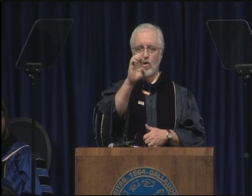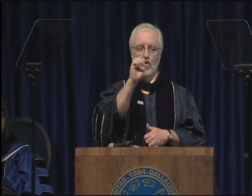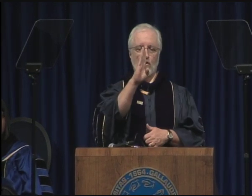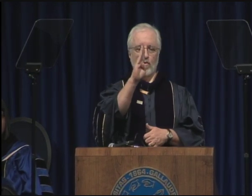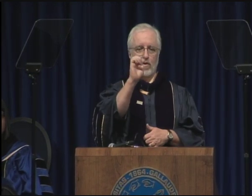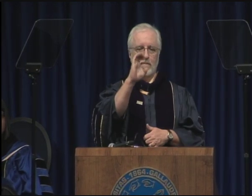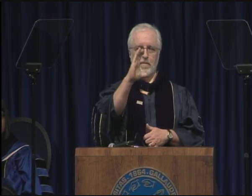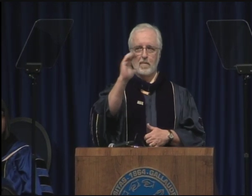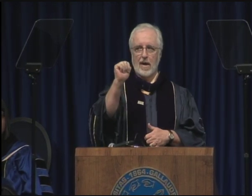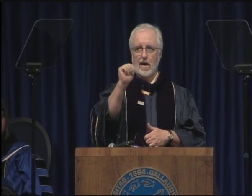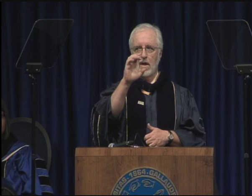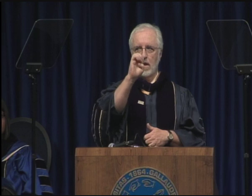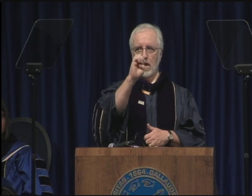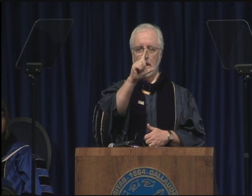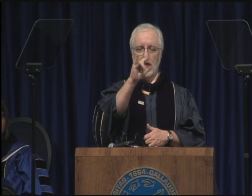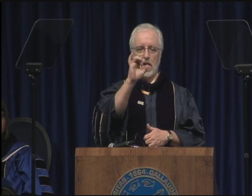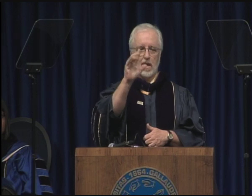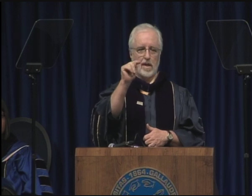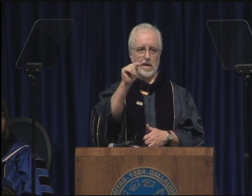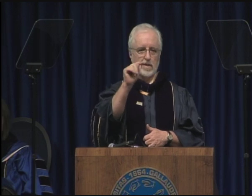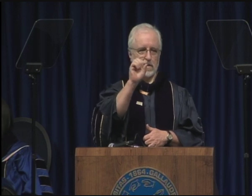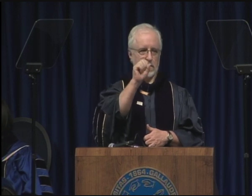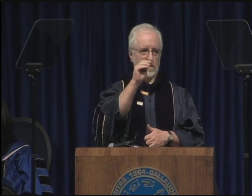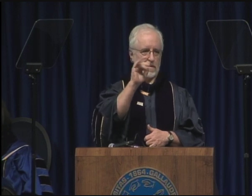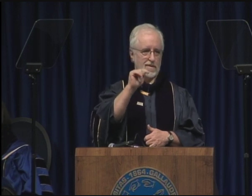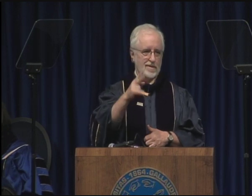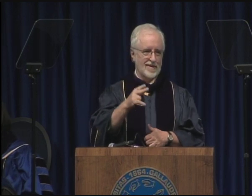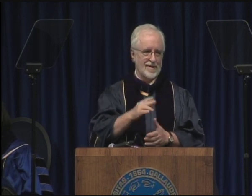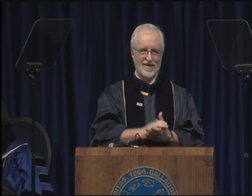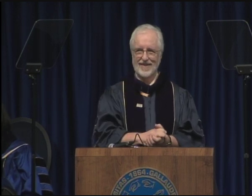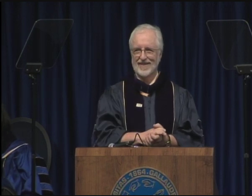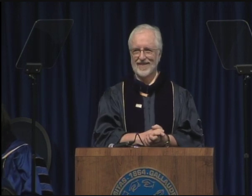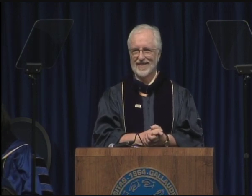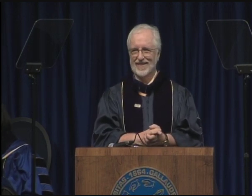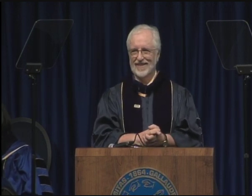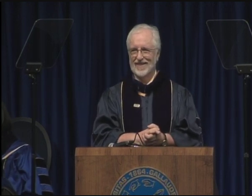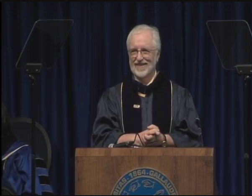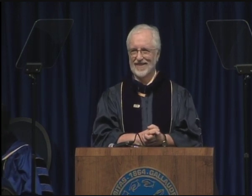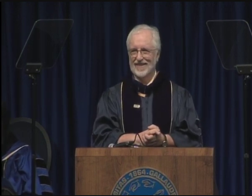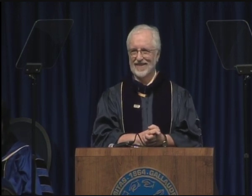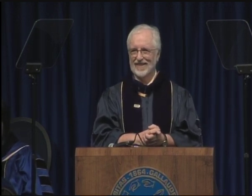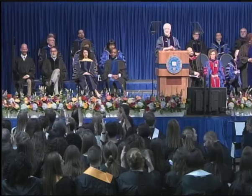This award goes to Rebecca Elliott Smith.